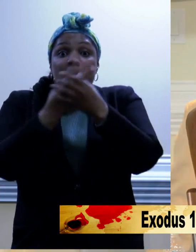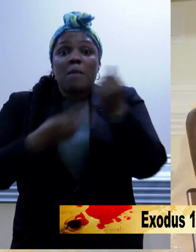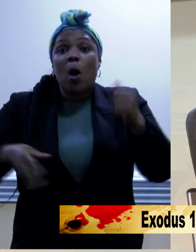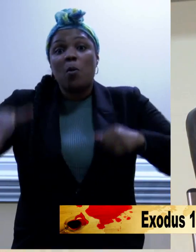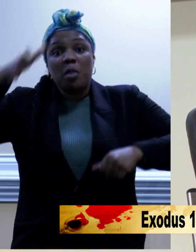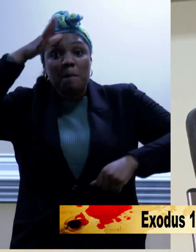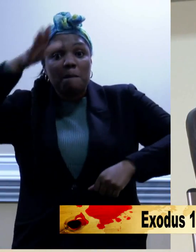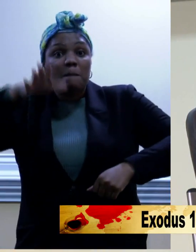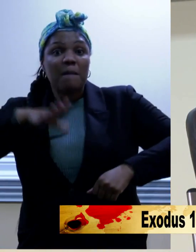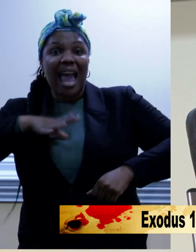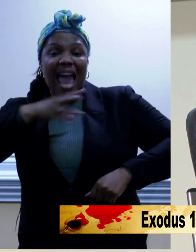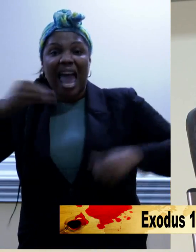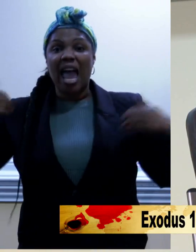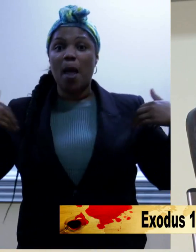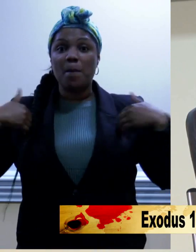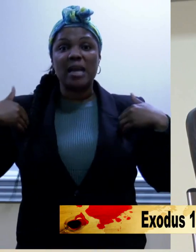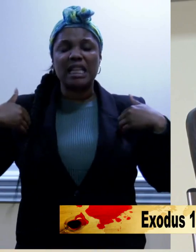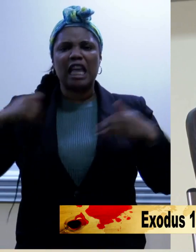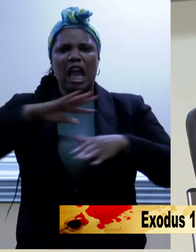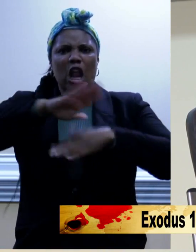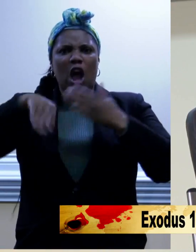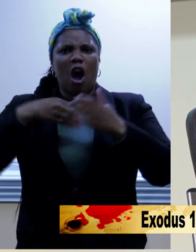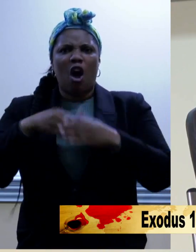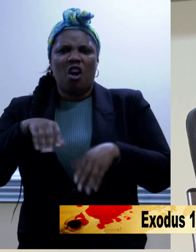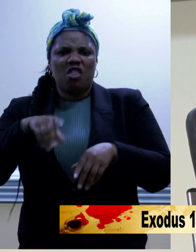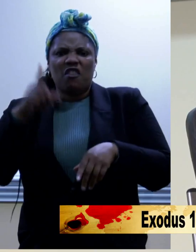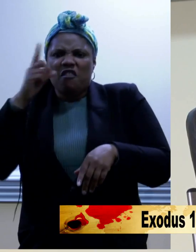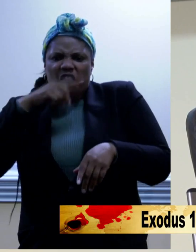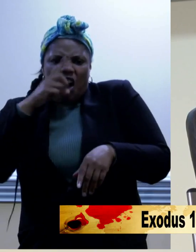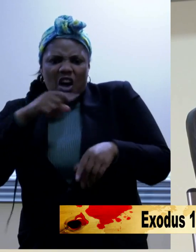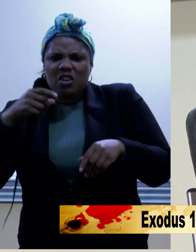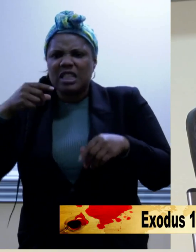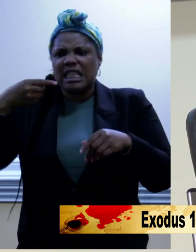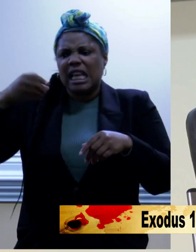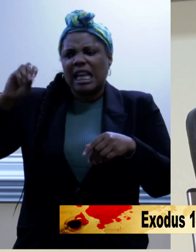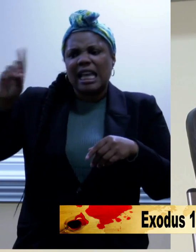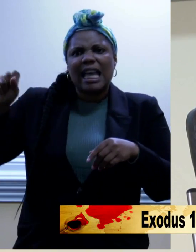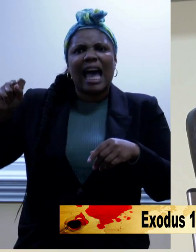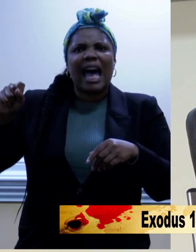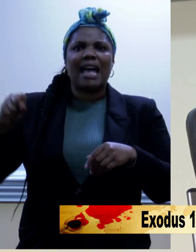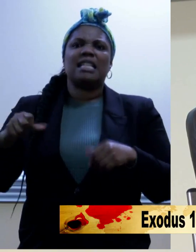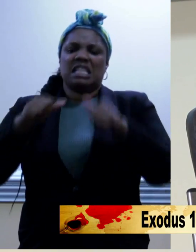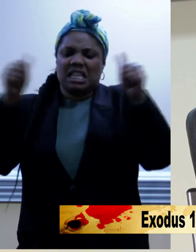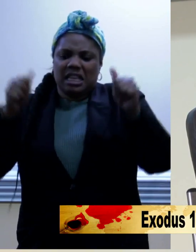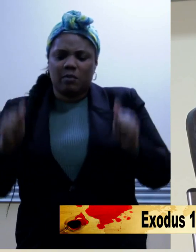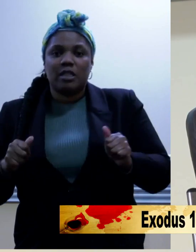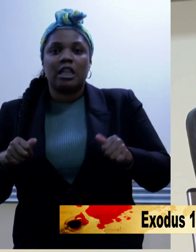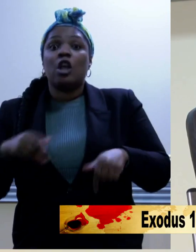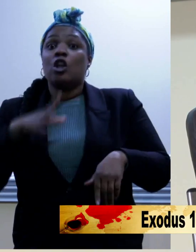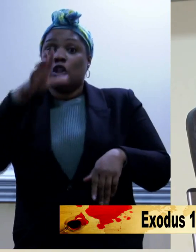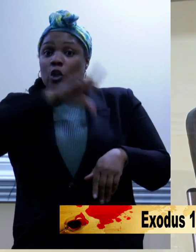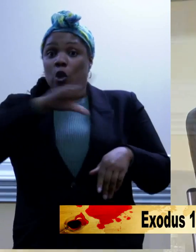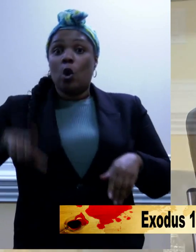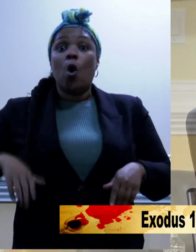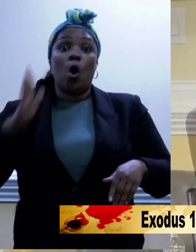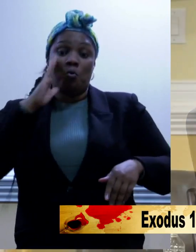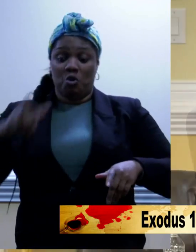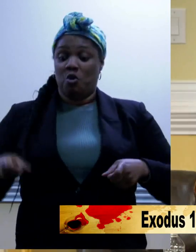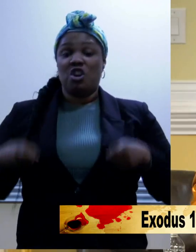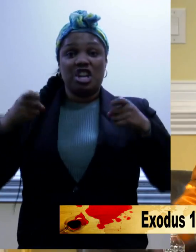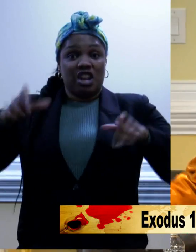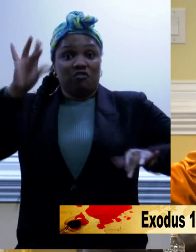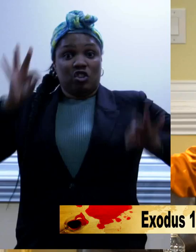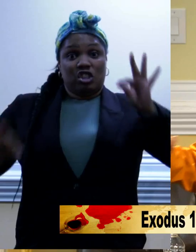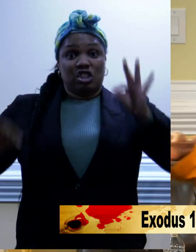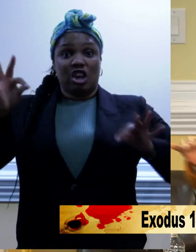man and beast, and against all the gods of Egypt, I will execute judgment. I am the Lord. So I'm going to come through there, and